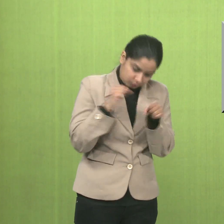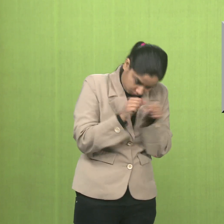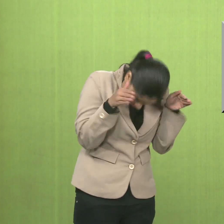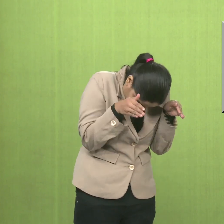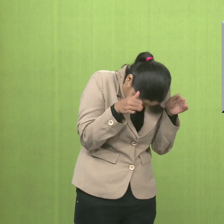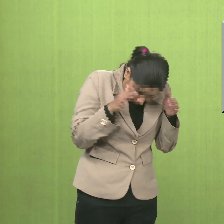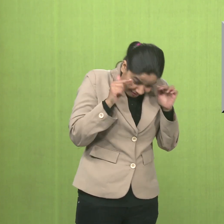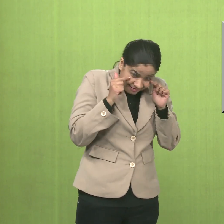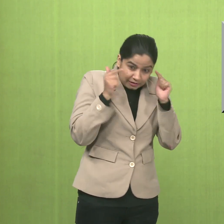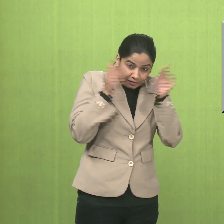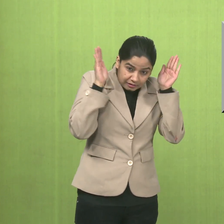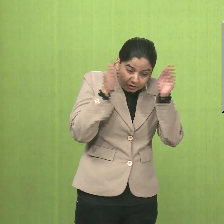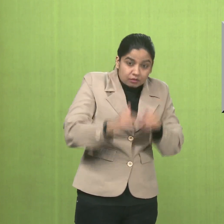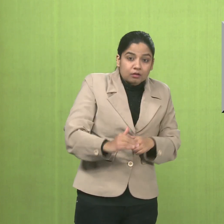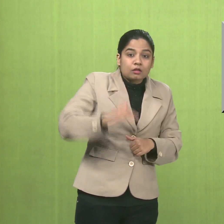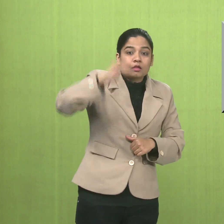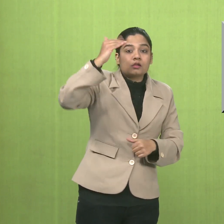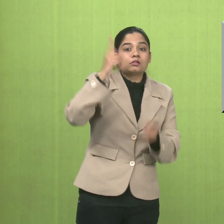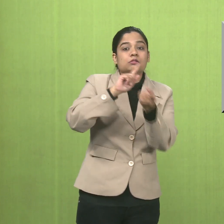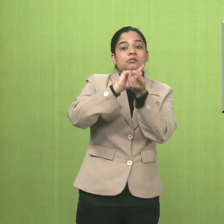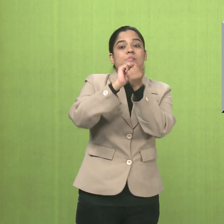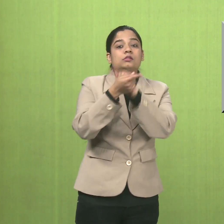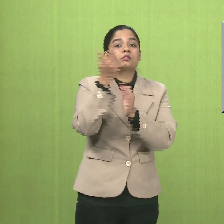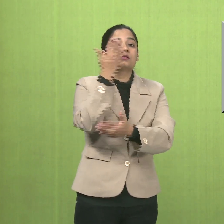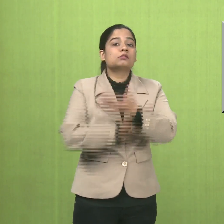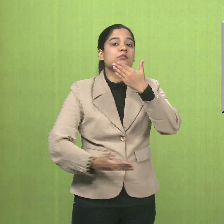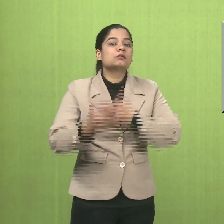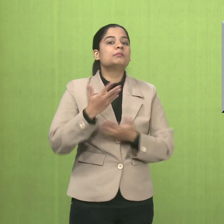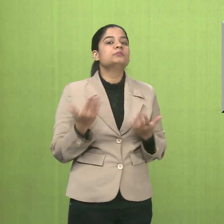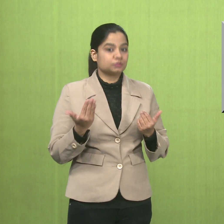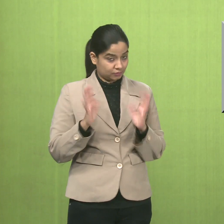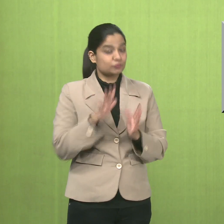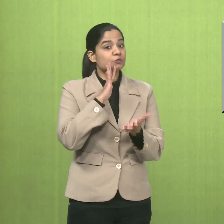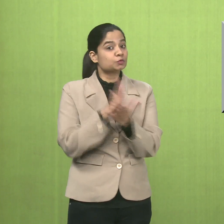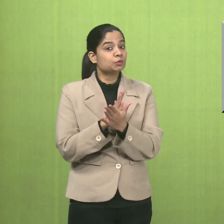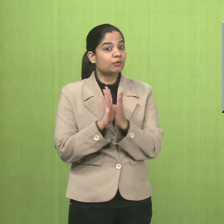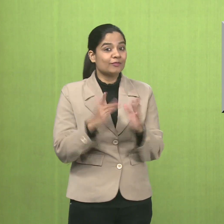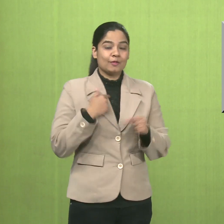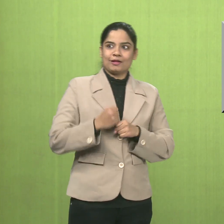Sometimes they also become, disabled because of being in harmful and